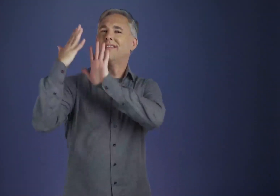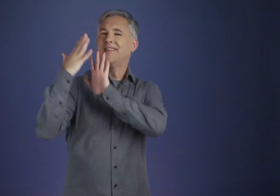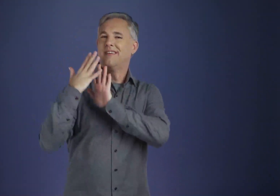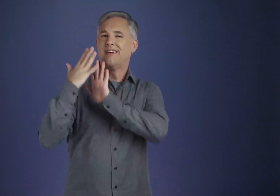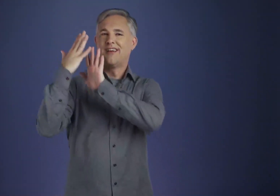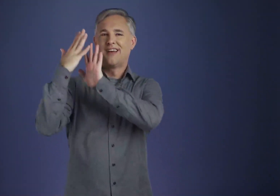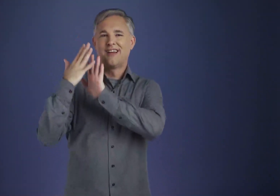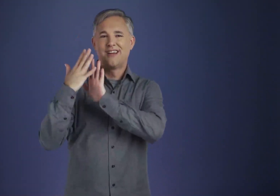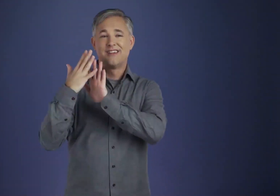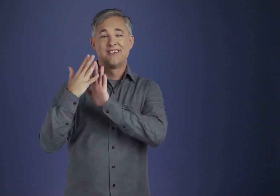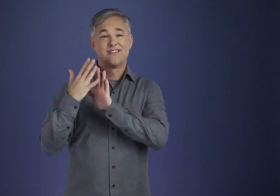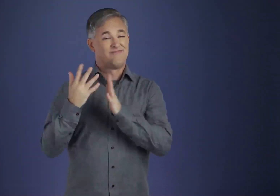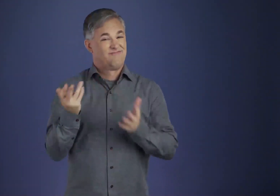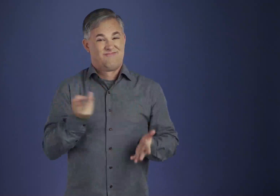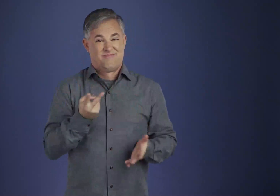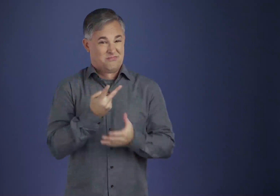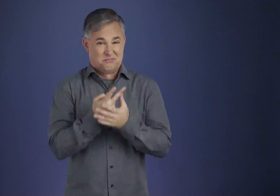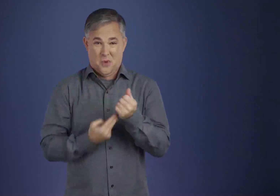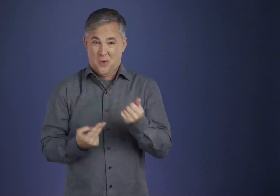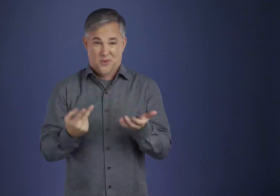true religious feeling.